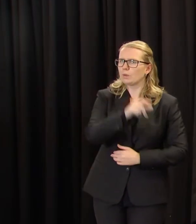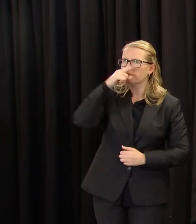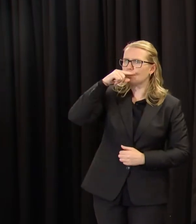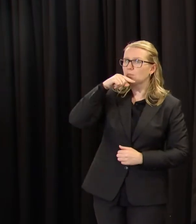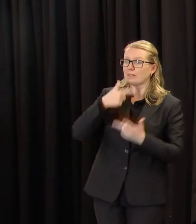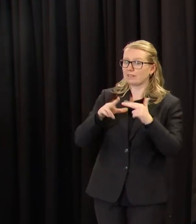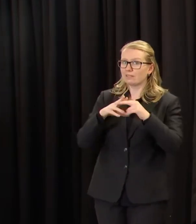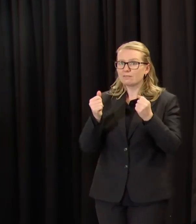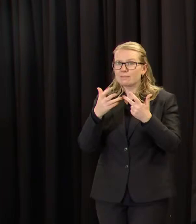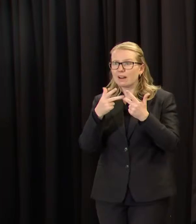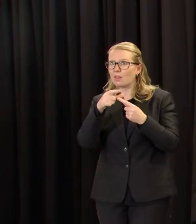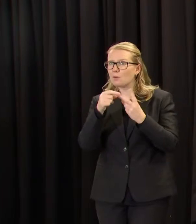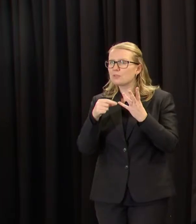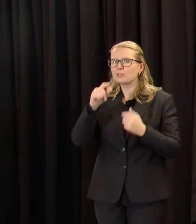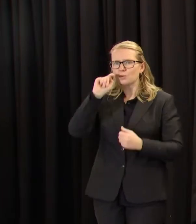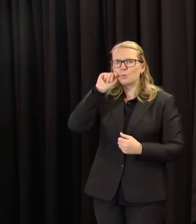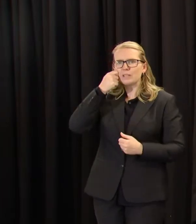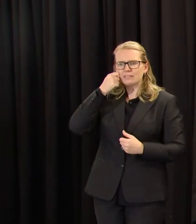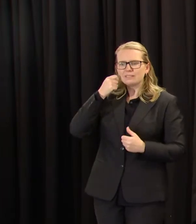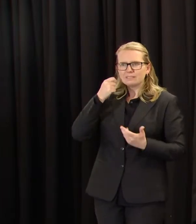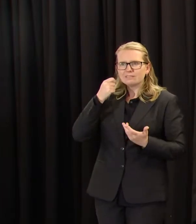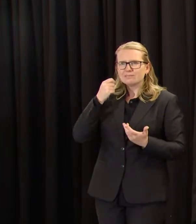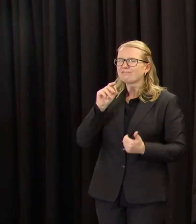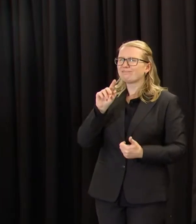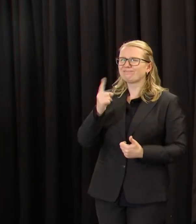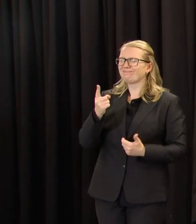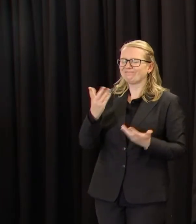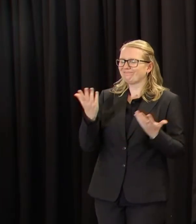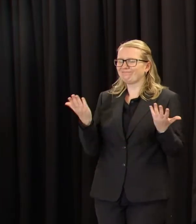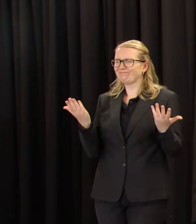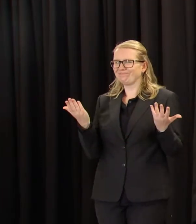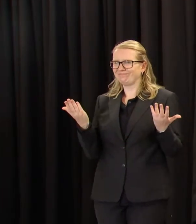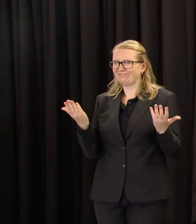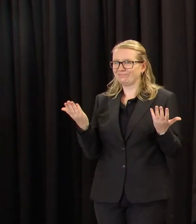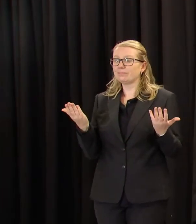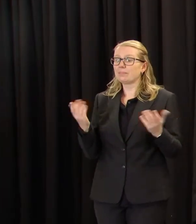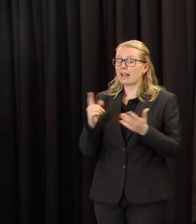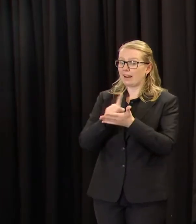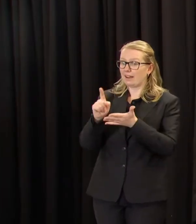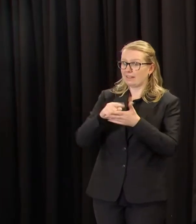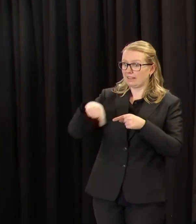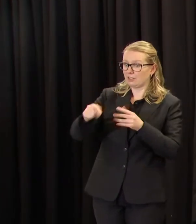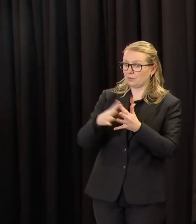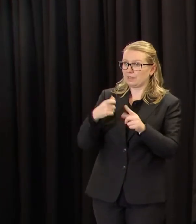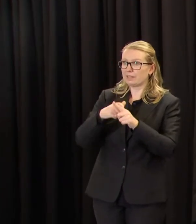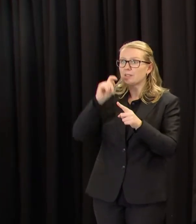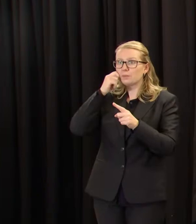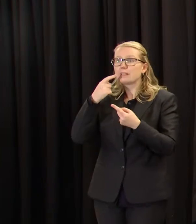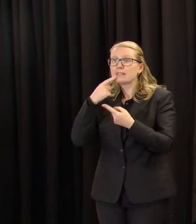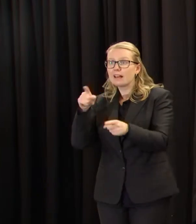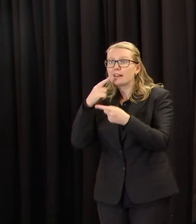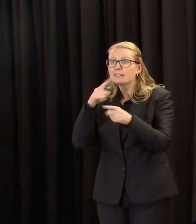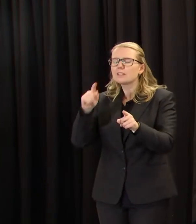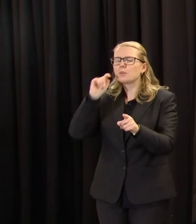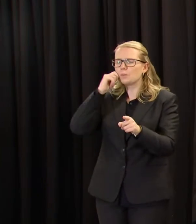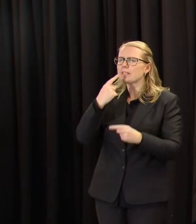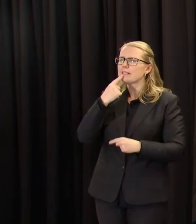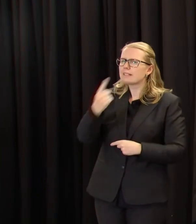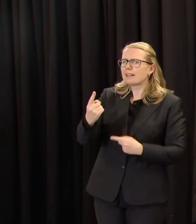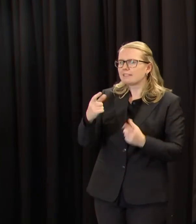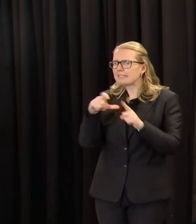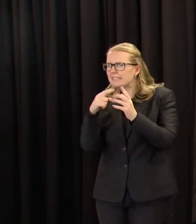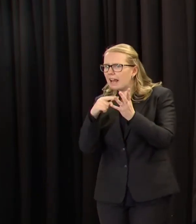choose it. We don't. But there will be dates associated with all the announcements we make later in the week. I'm just being upfront with people. And I think people, it's not